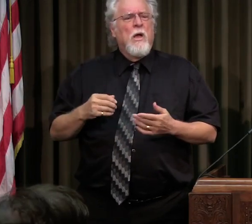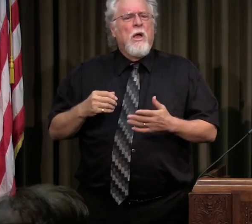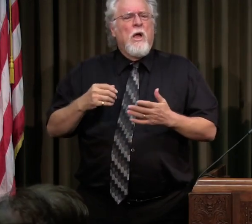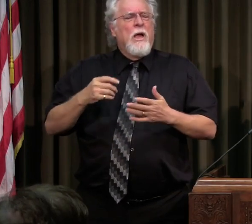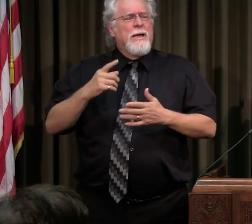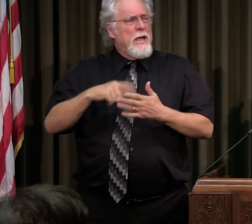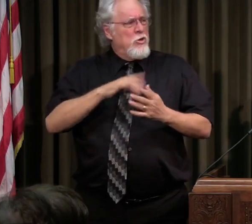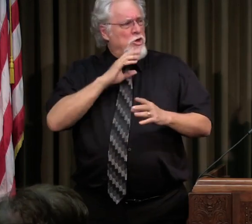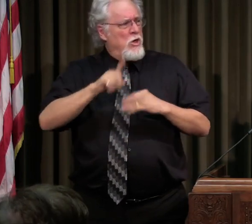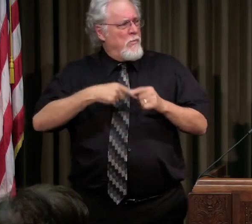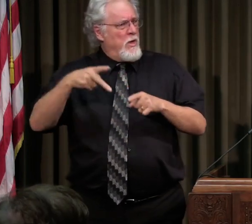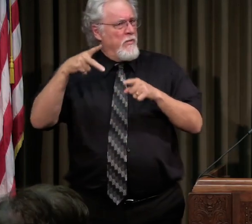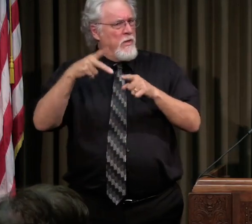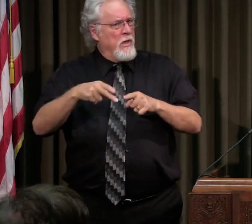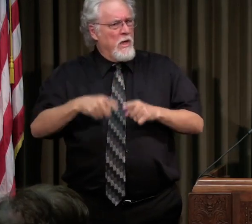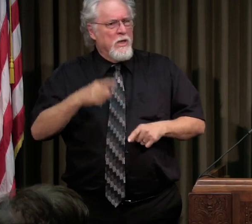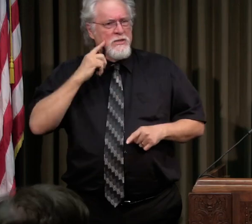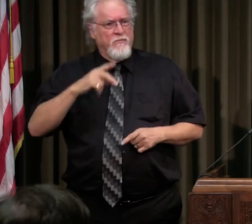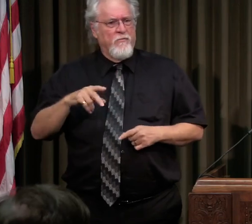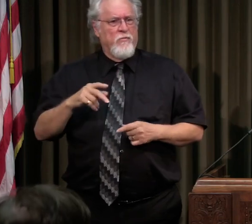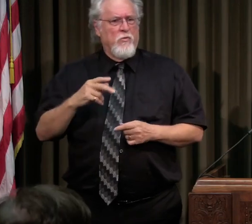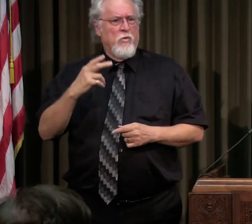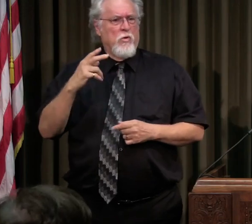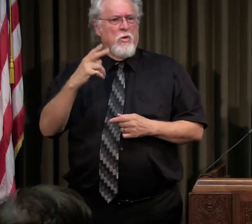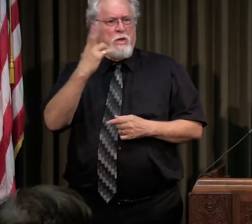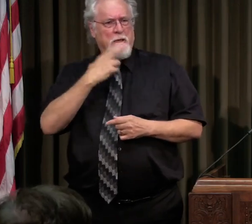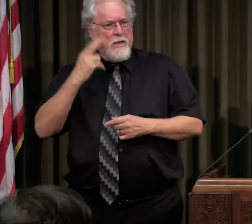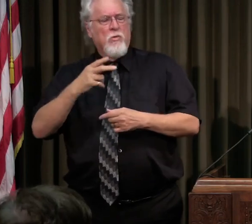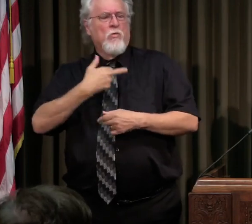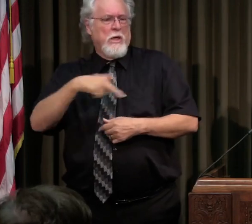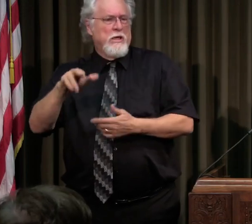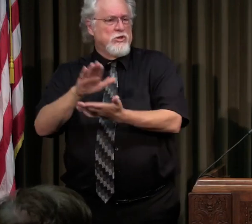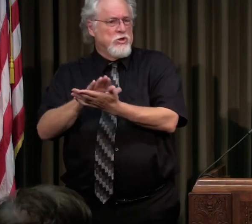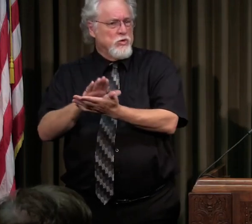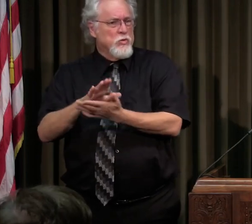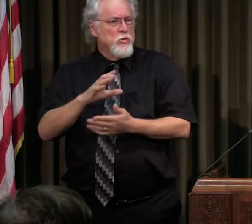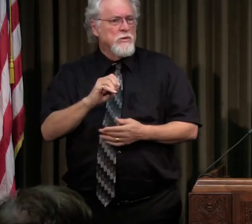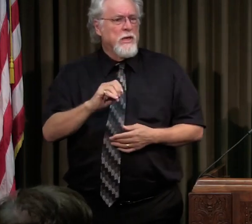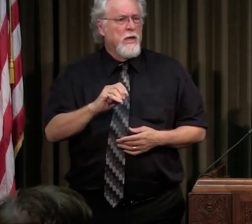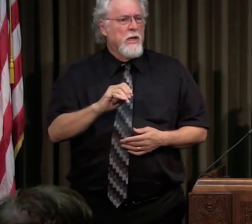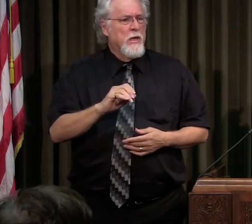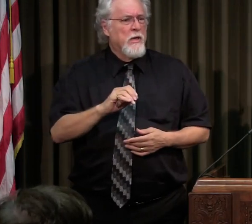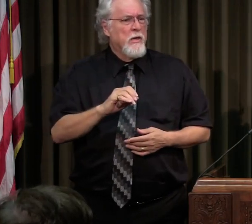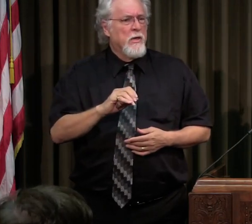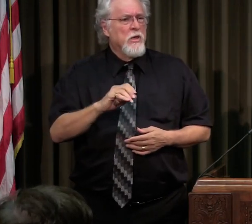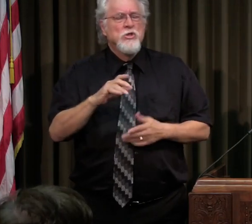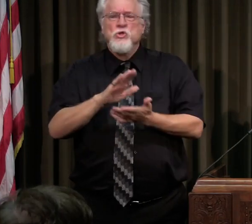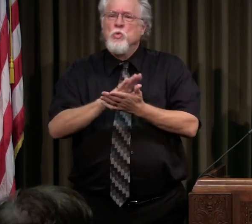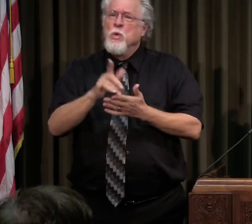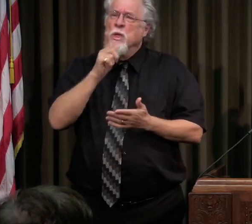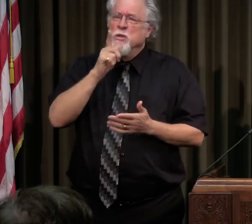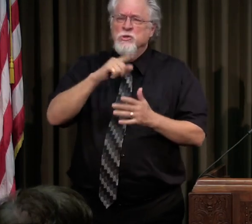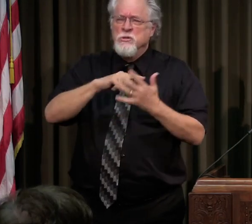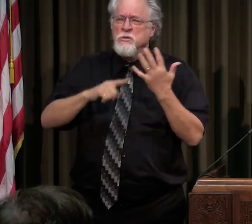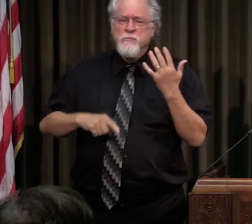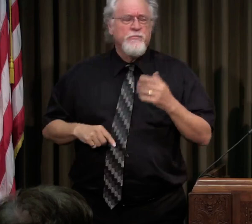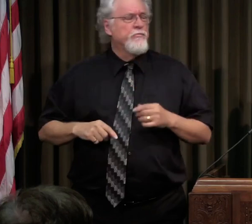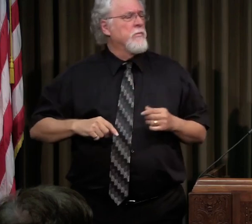that are due for parochial schools, specifically the voucher program and the school lunches?